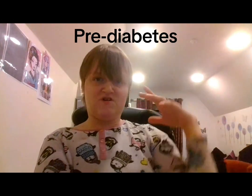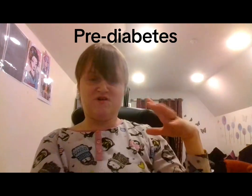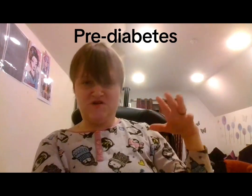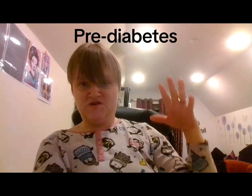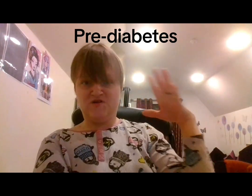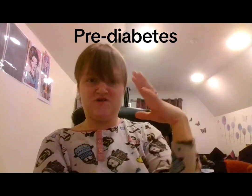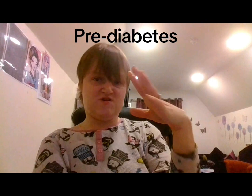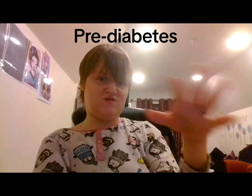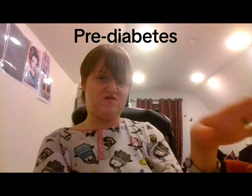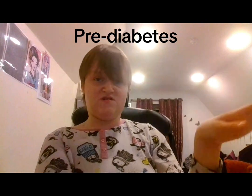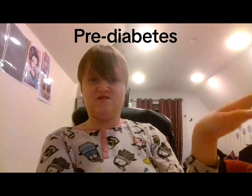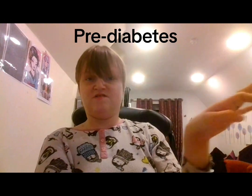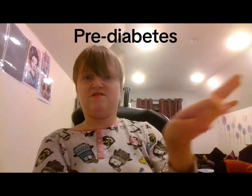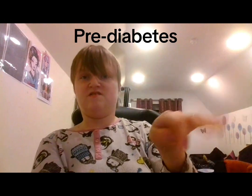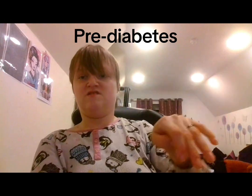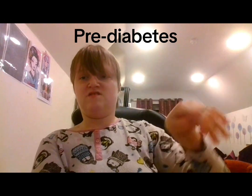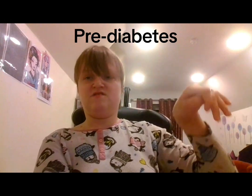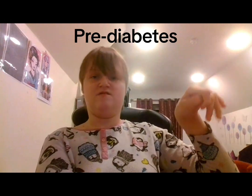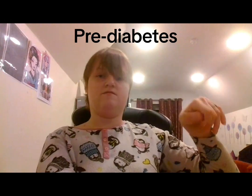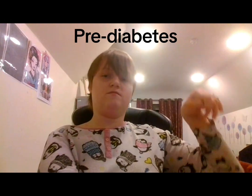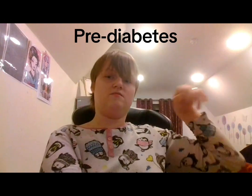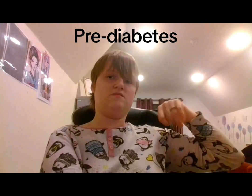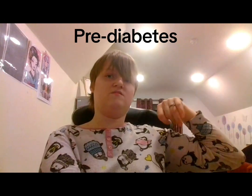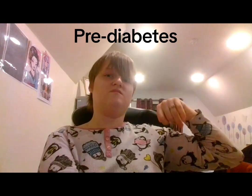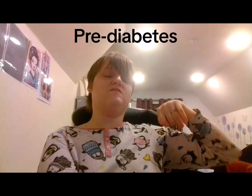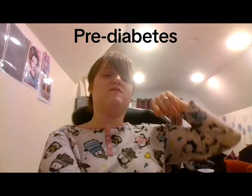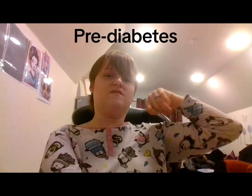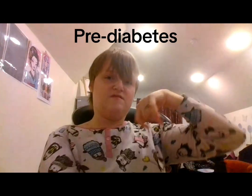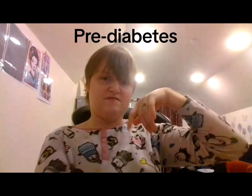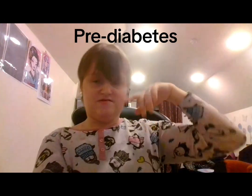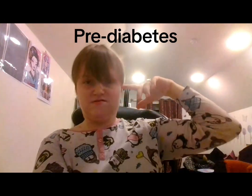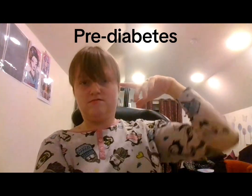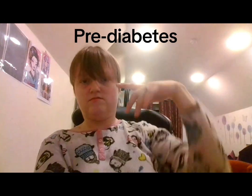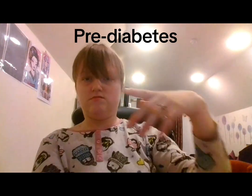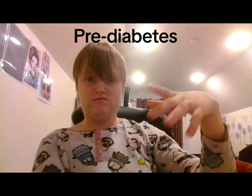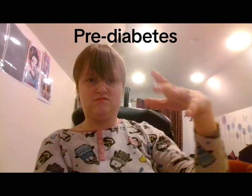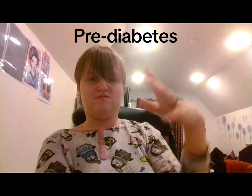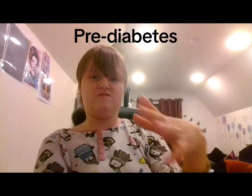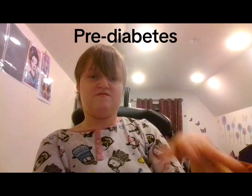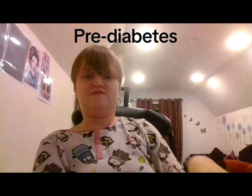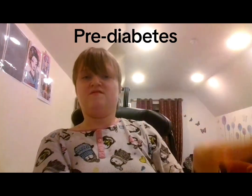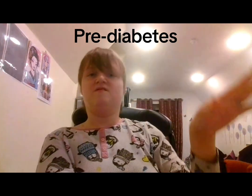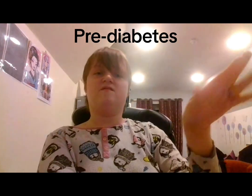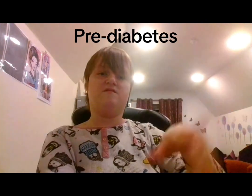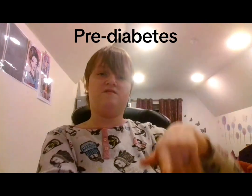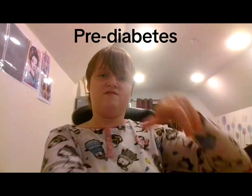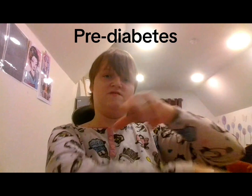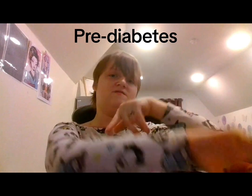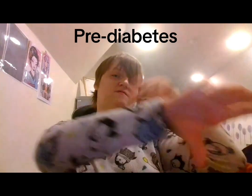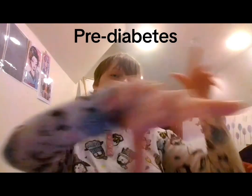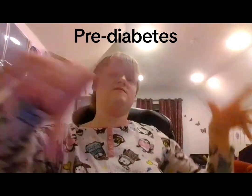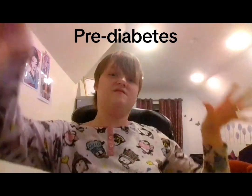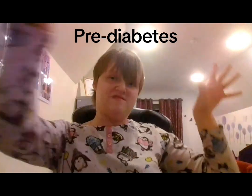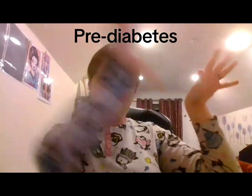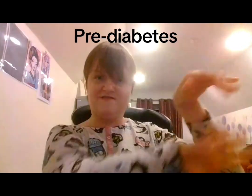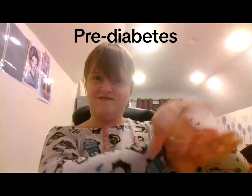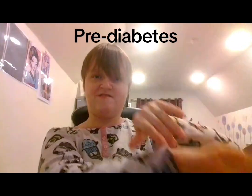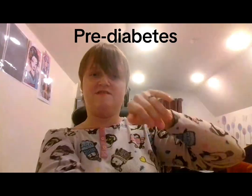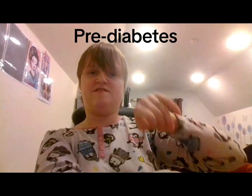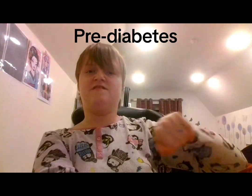in England. You may also be eligible for a free NHS health check which will check